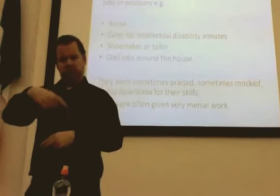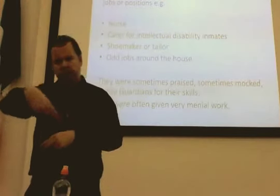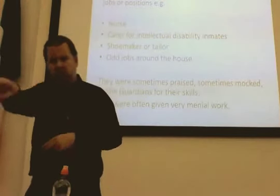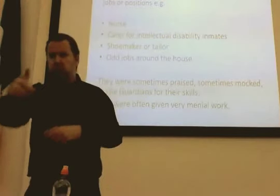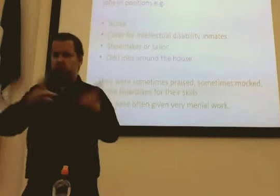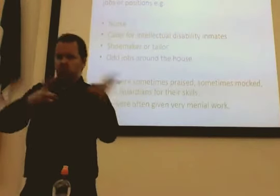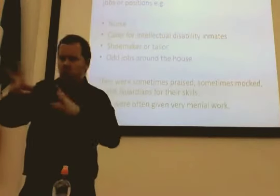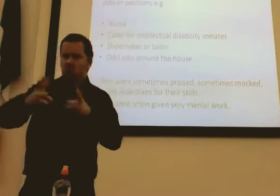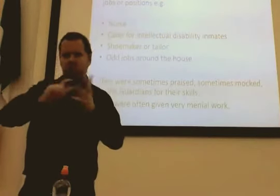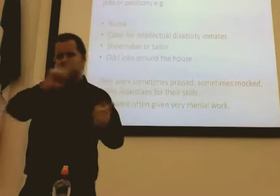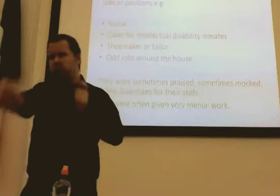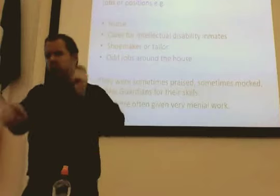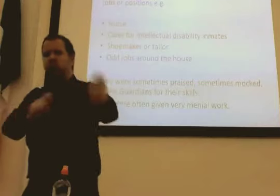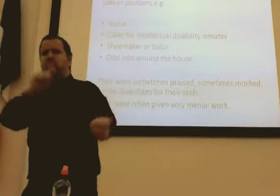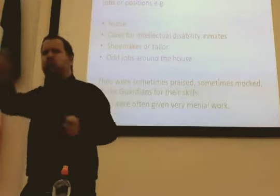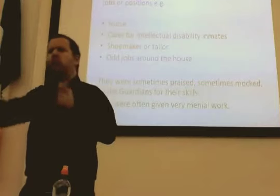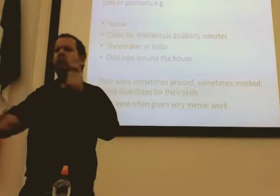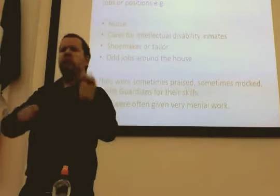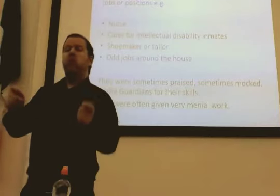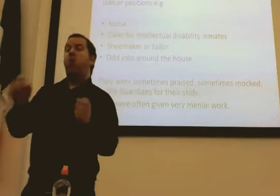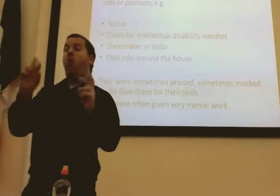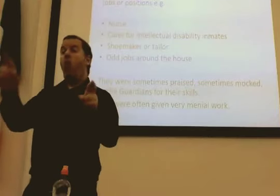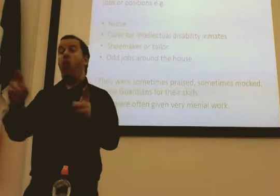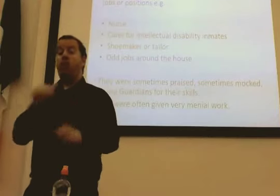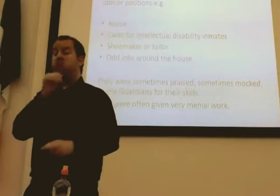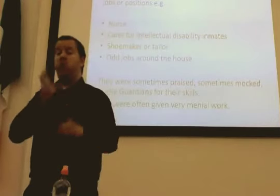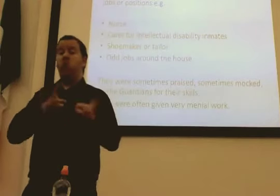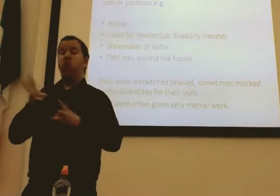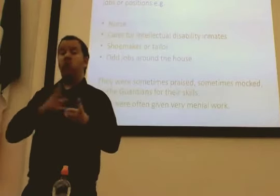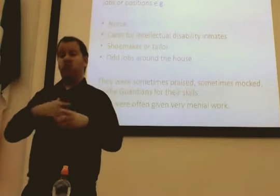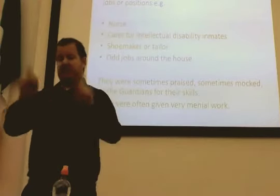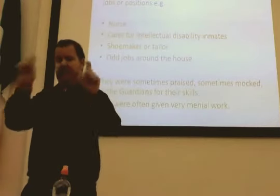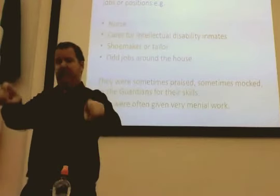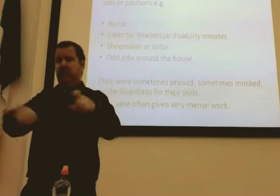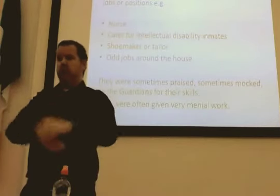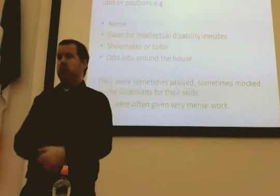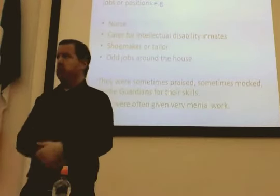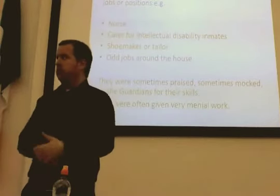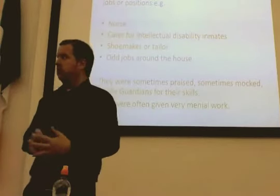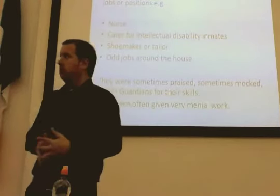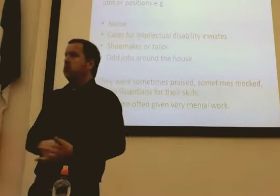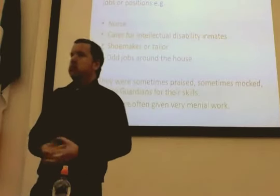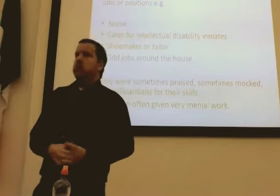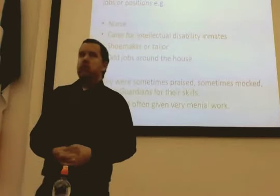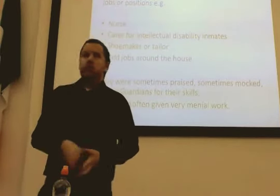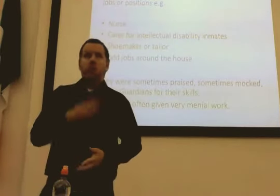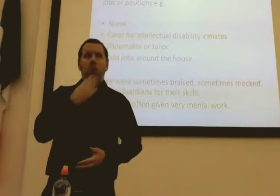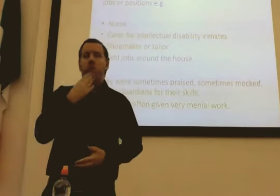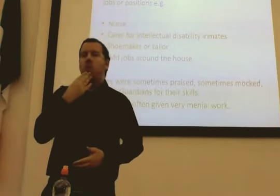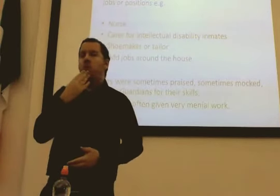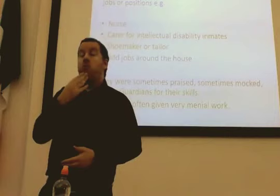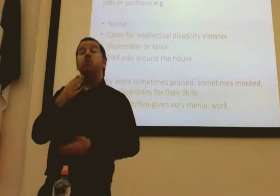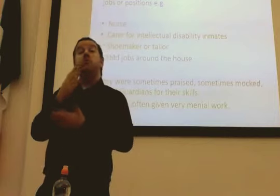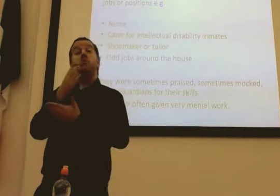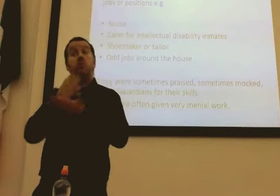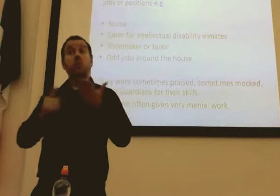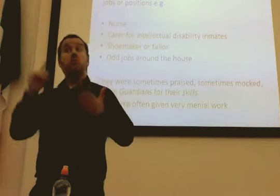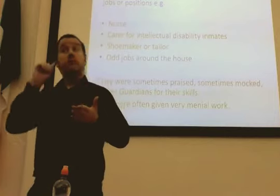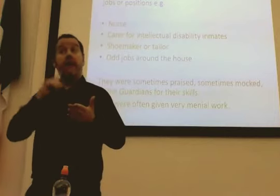Well, initially, when you enter, you're given various jobs to do, because, and also people wanted to